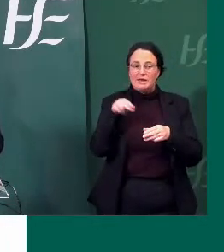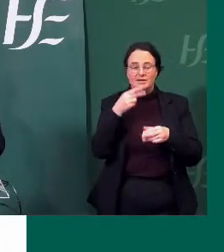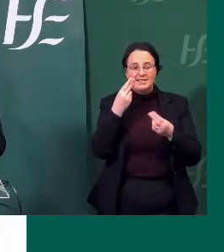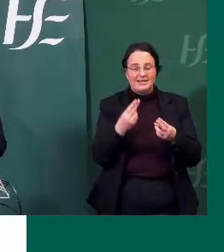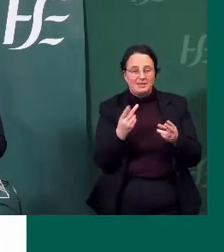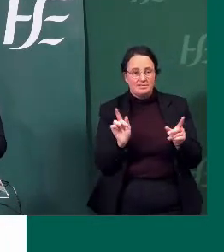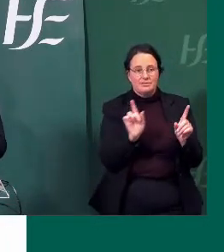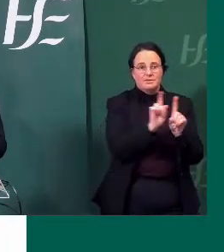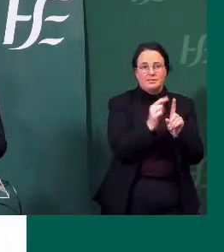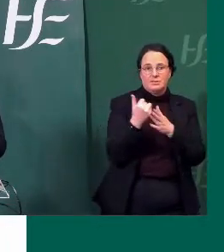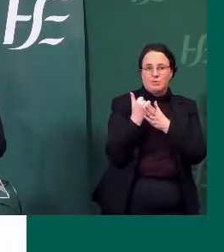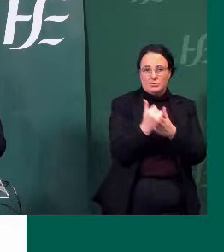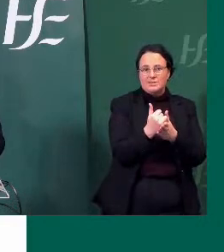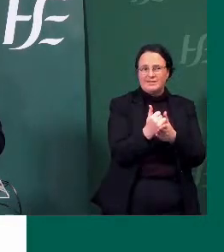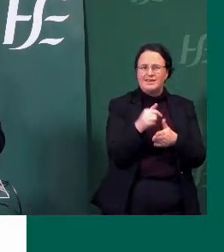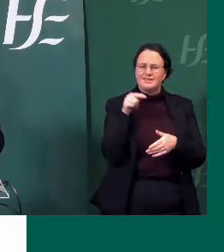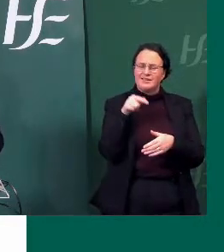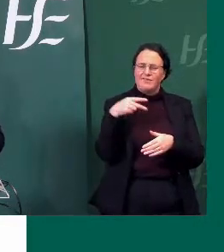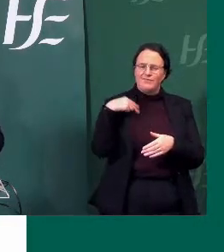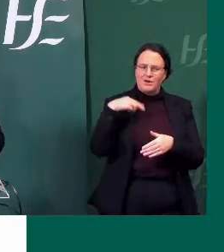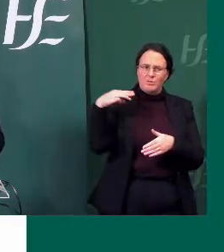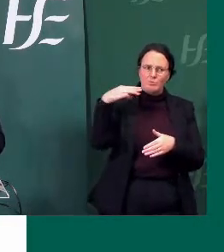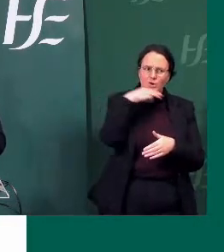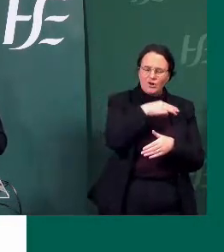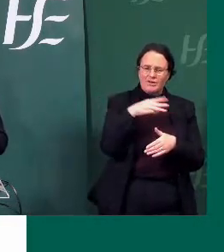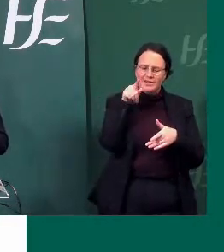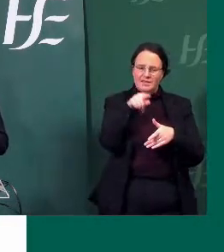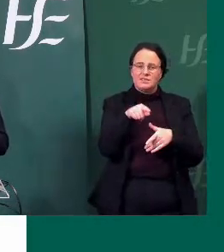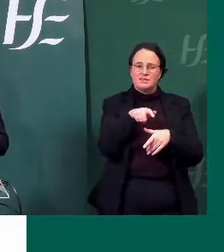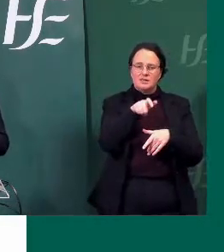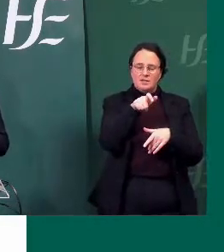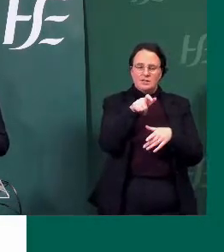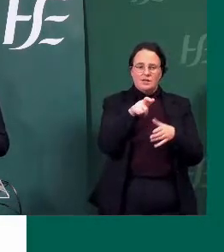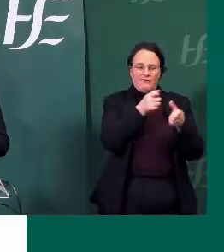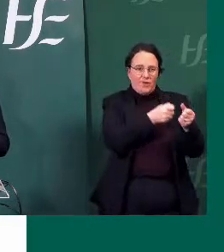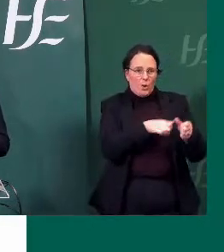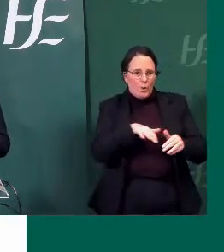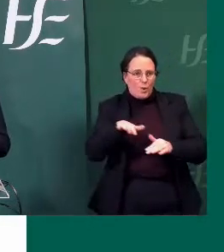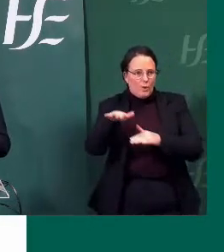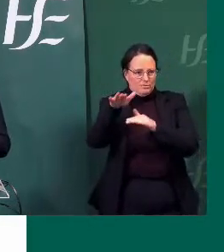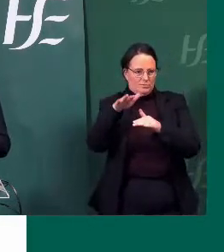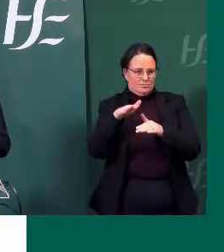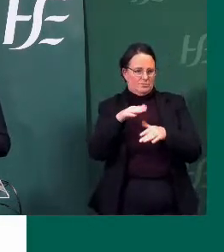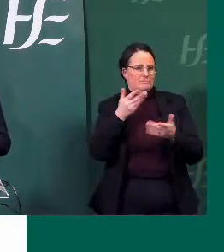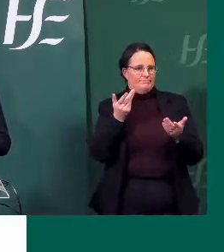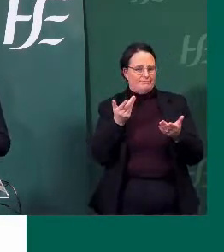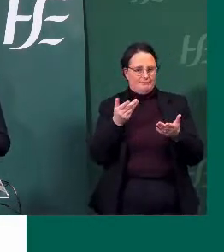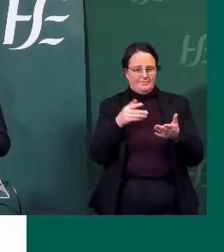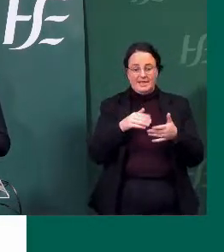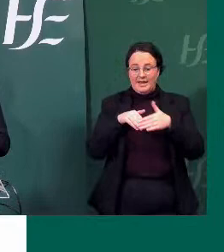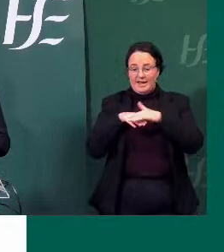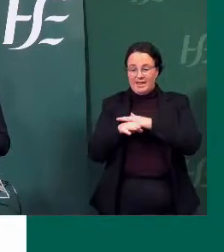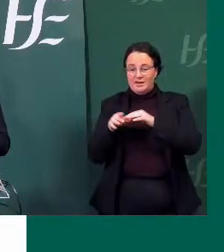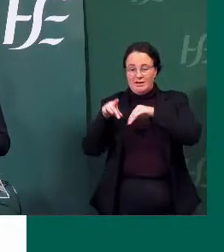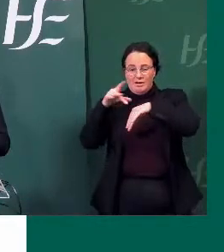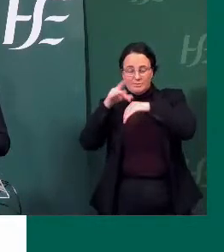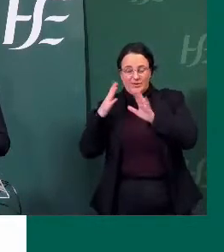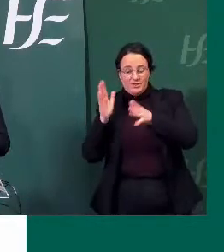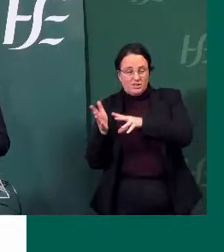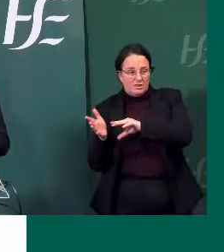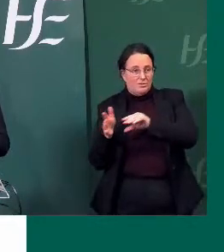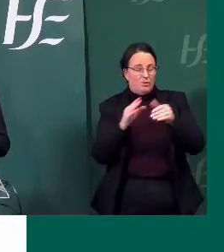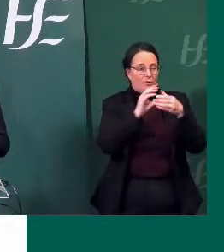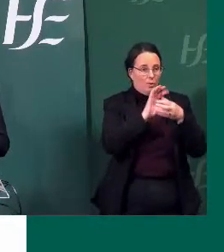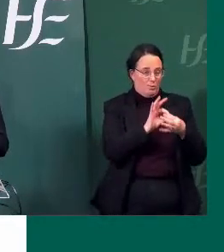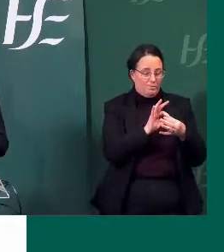is very important to us in terms of supporting that critical patient flow as we head into the most challenging time of the year. There is a lot of work going